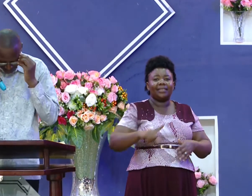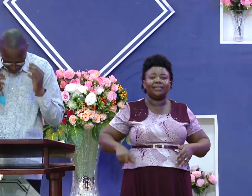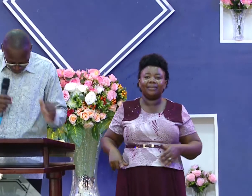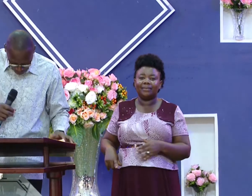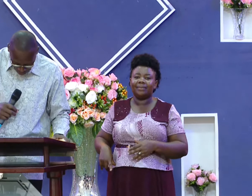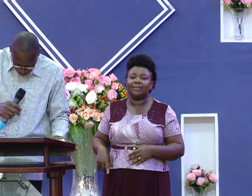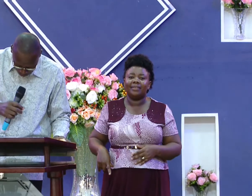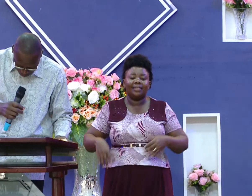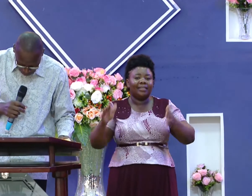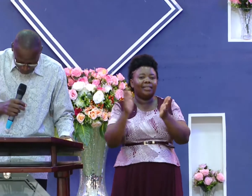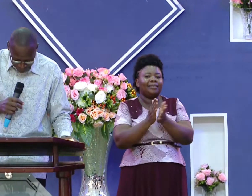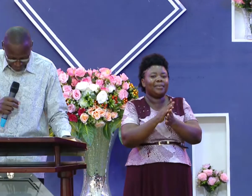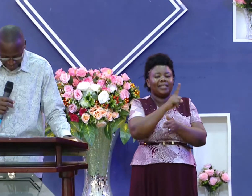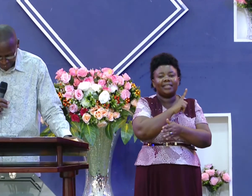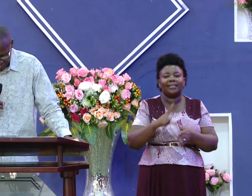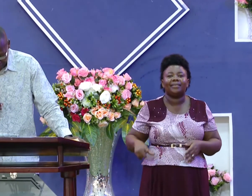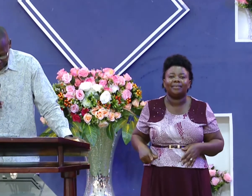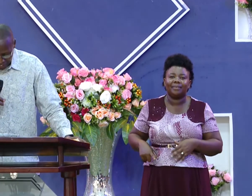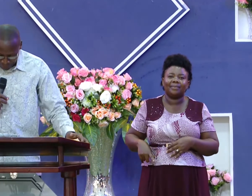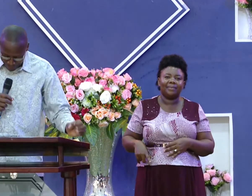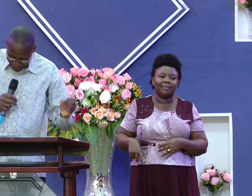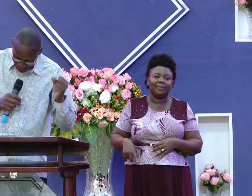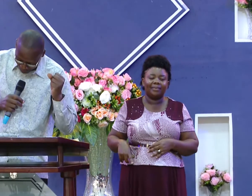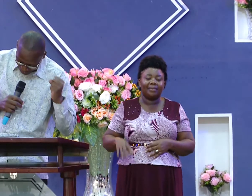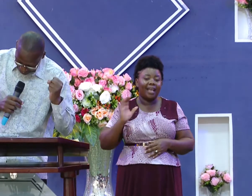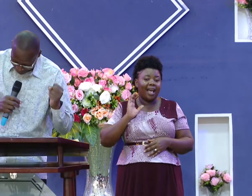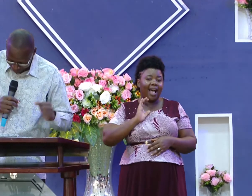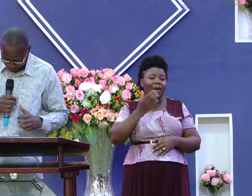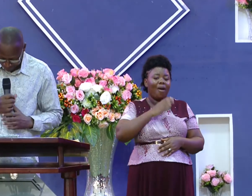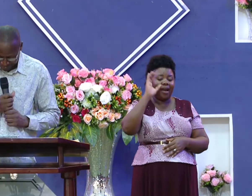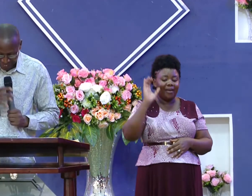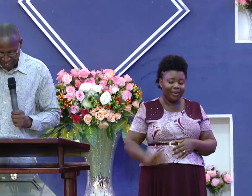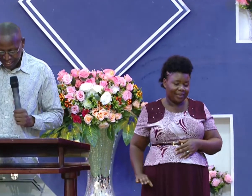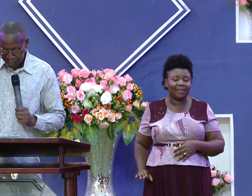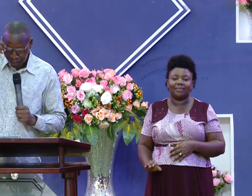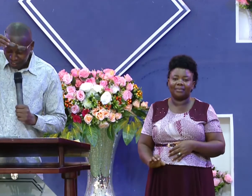Praise the Lord. Praise the Lord. Our